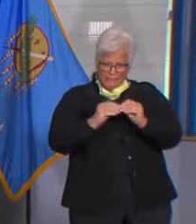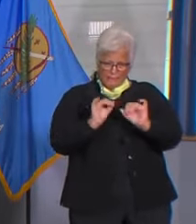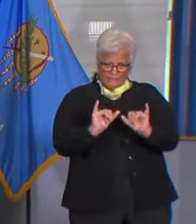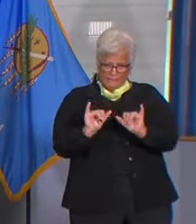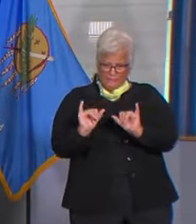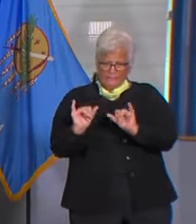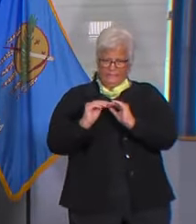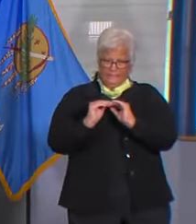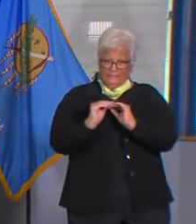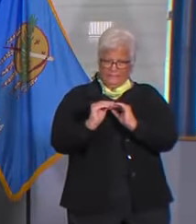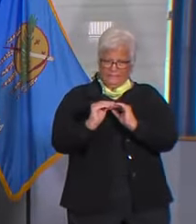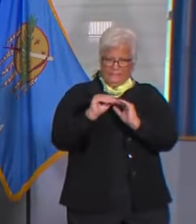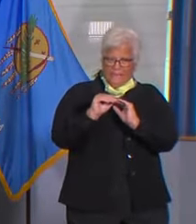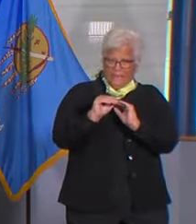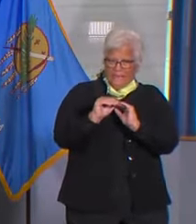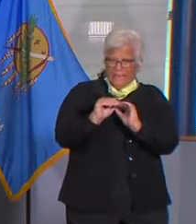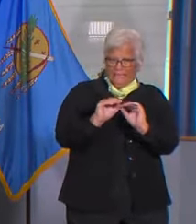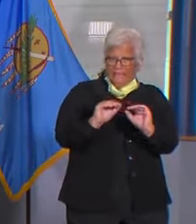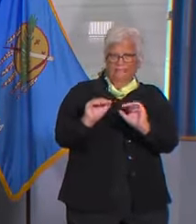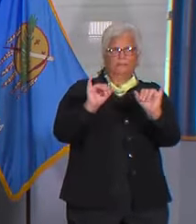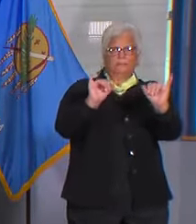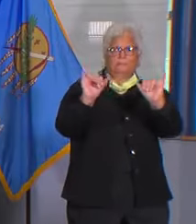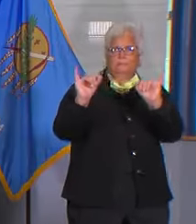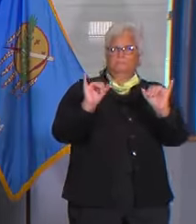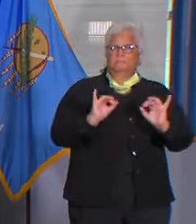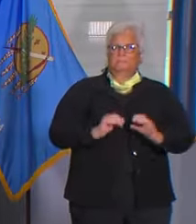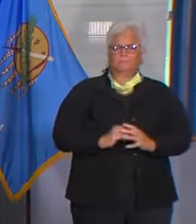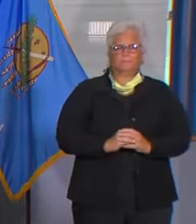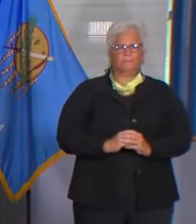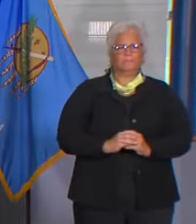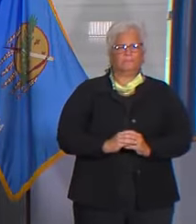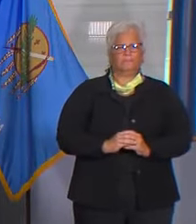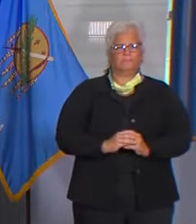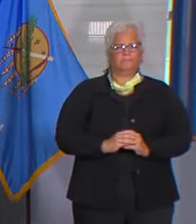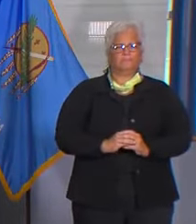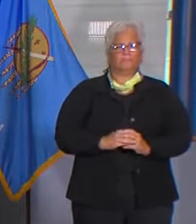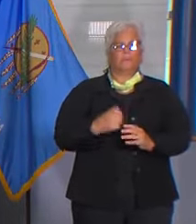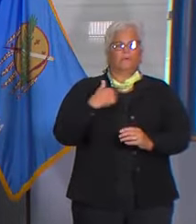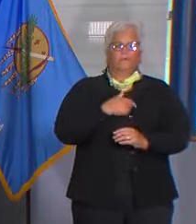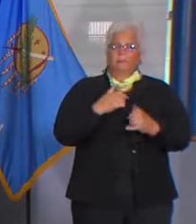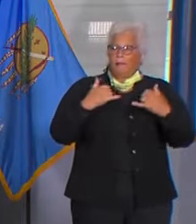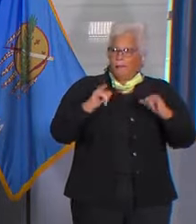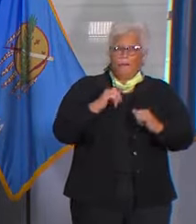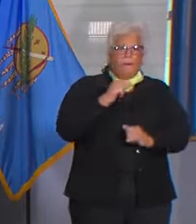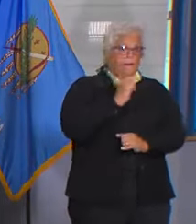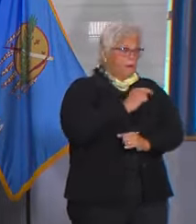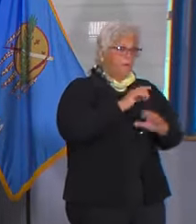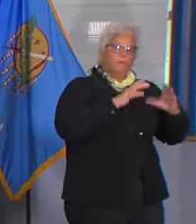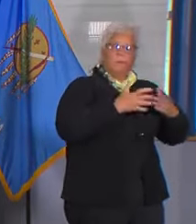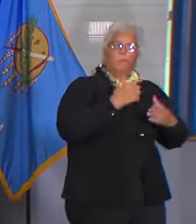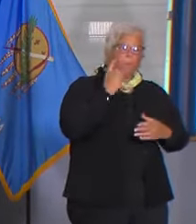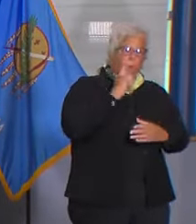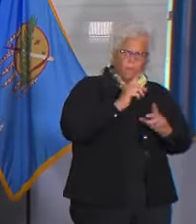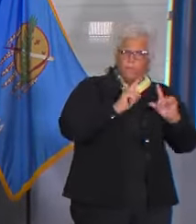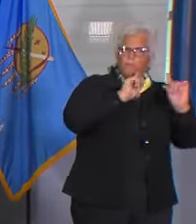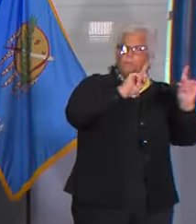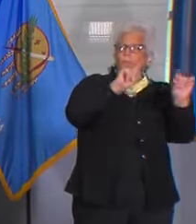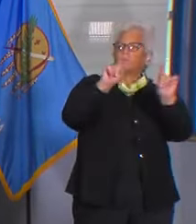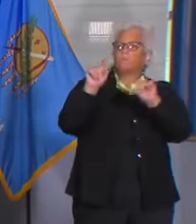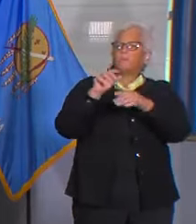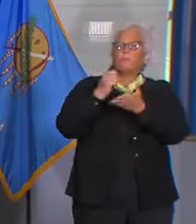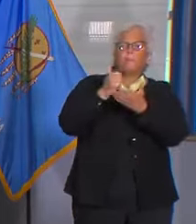them reaching out. We appreciate having a consistency in the messages and a consistency in response to safety guidelines.